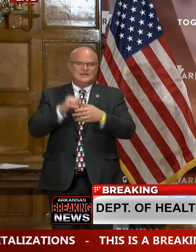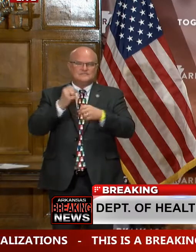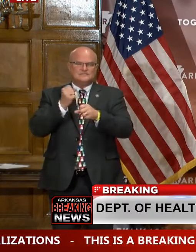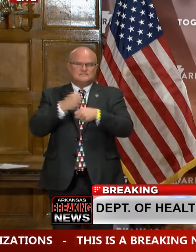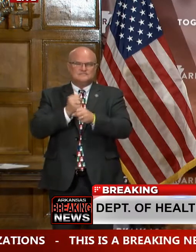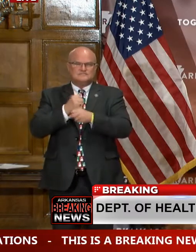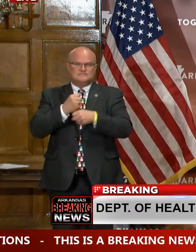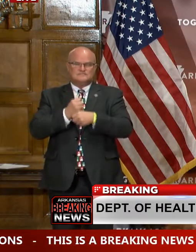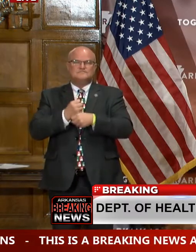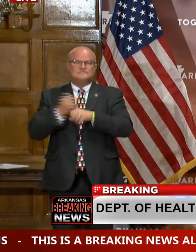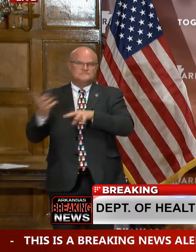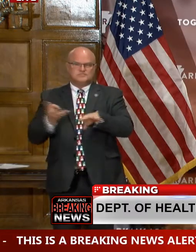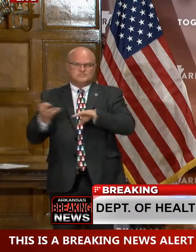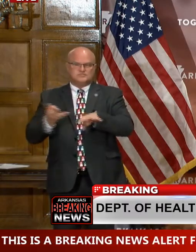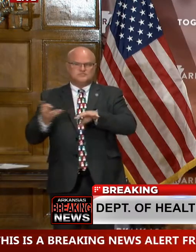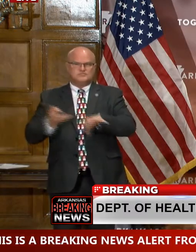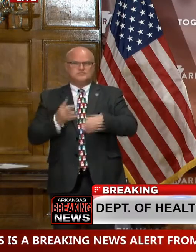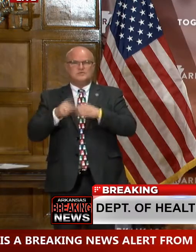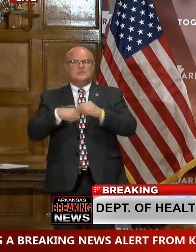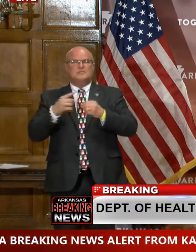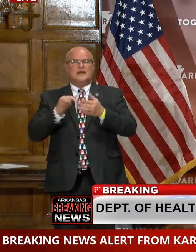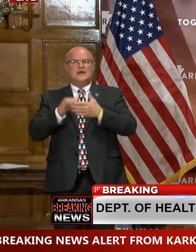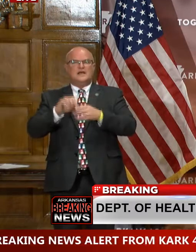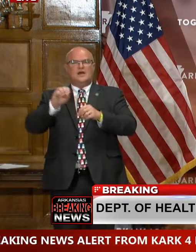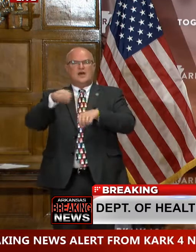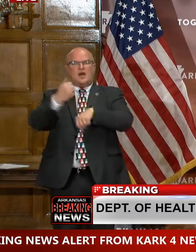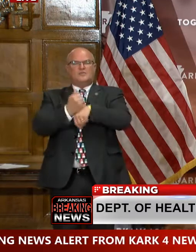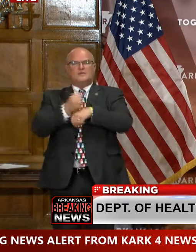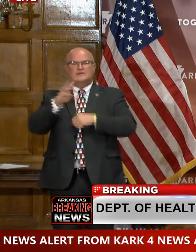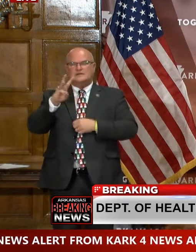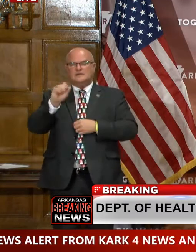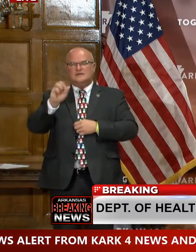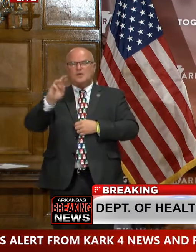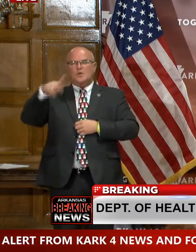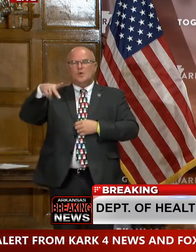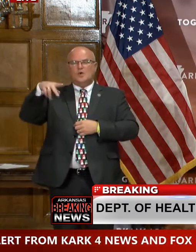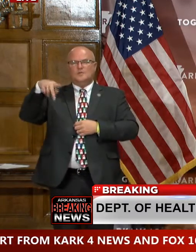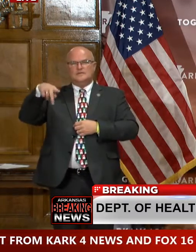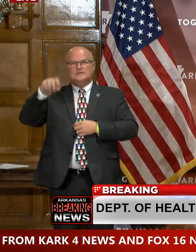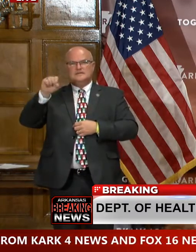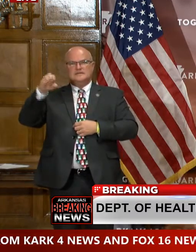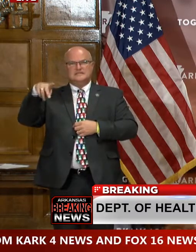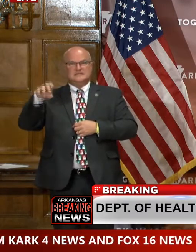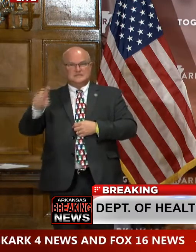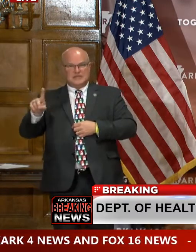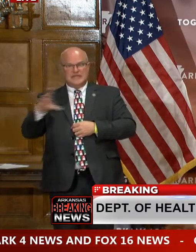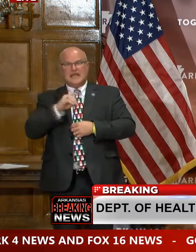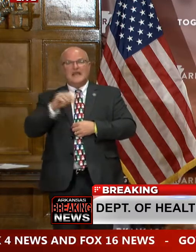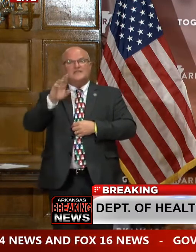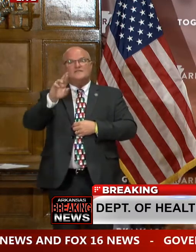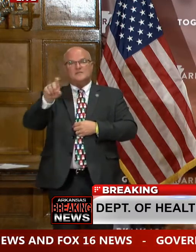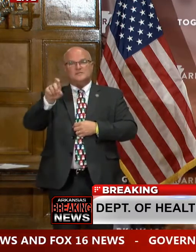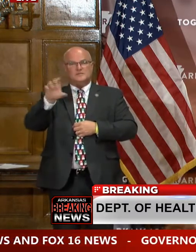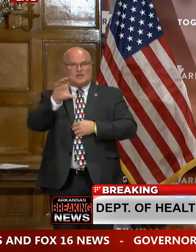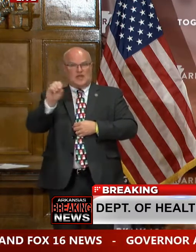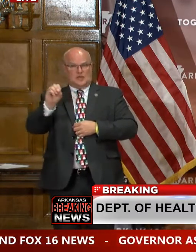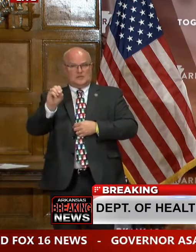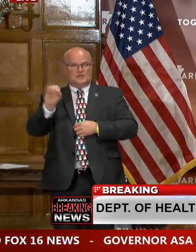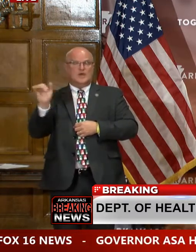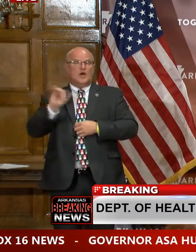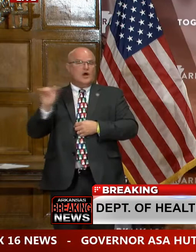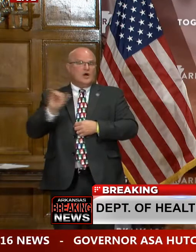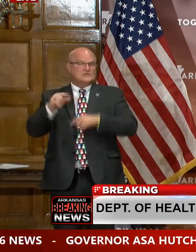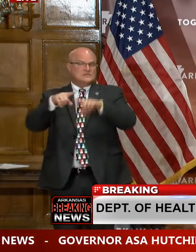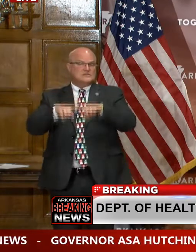production capacity of Operation Warp Speed and the pharmaceutical companies. It also